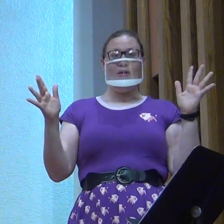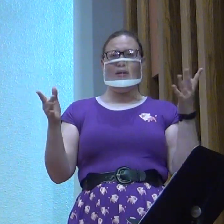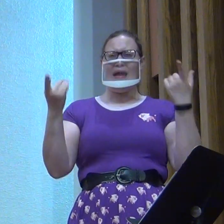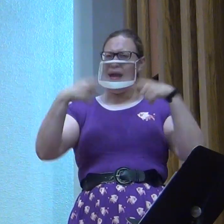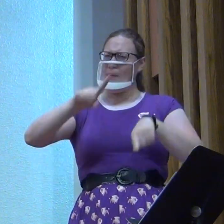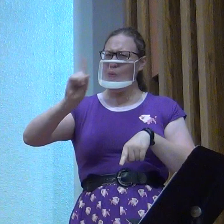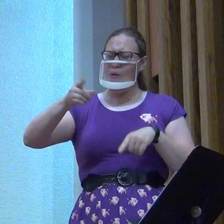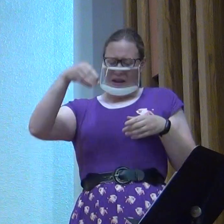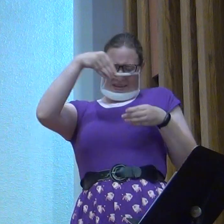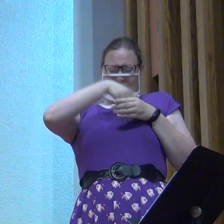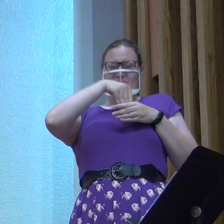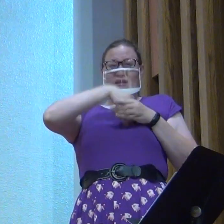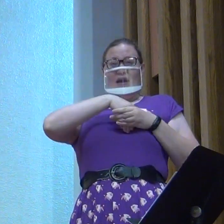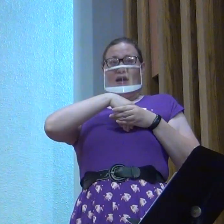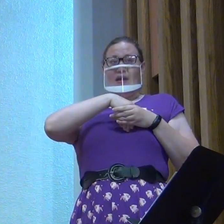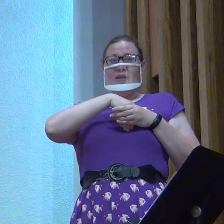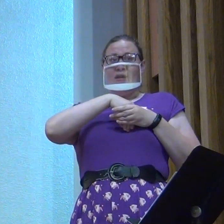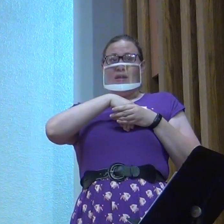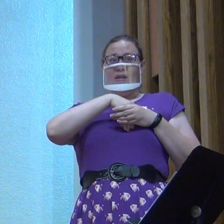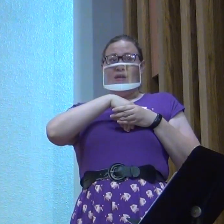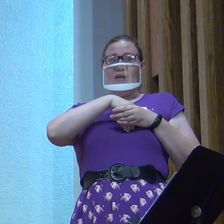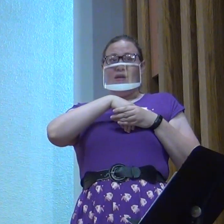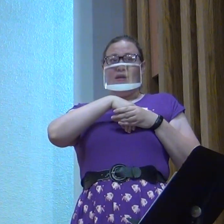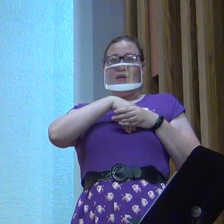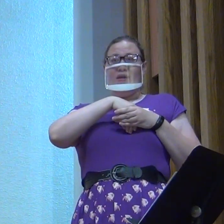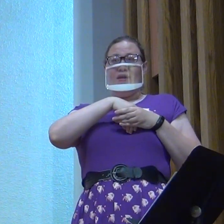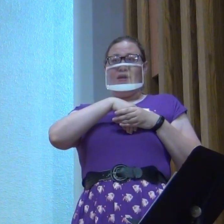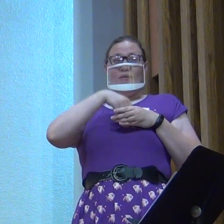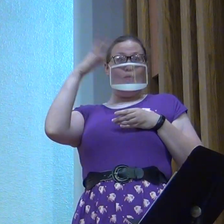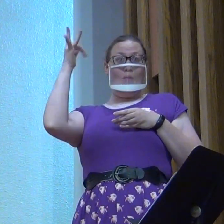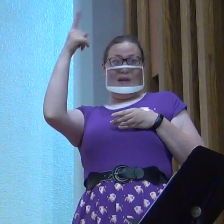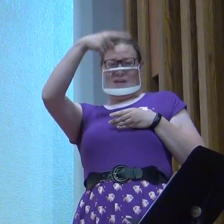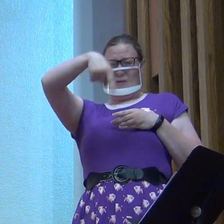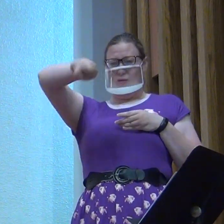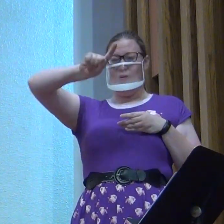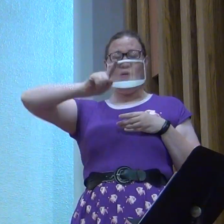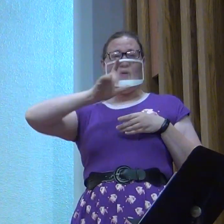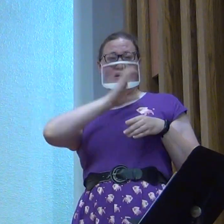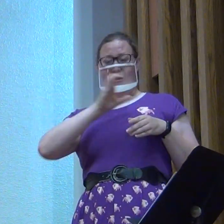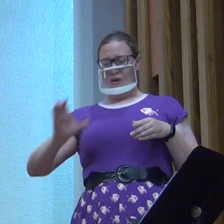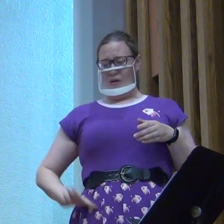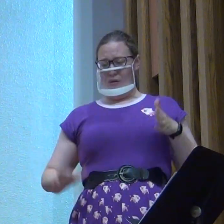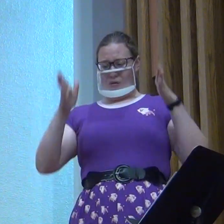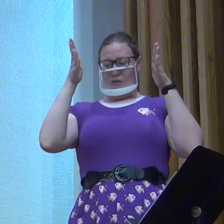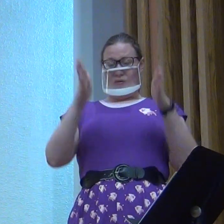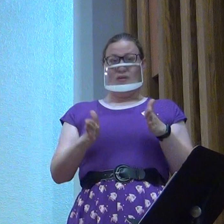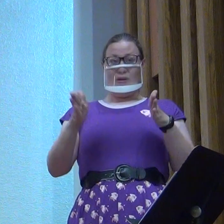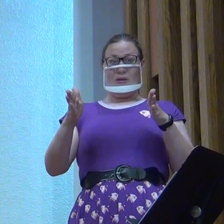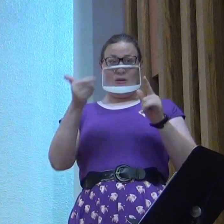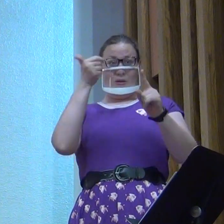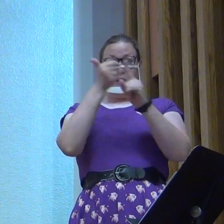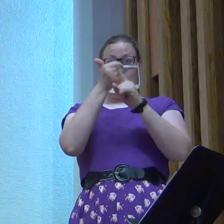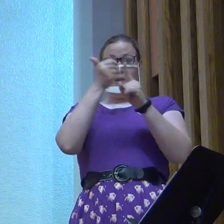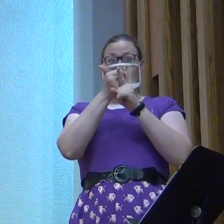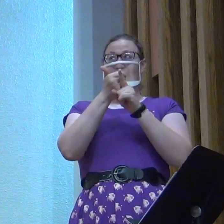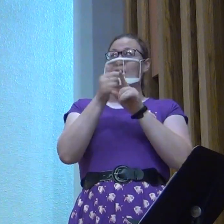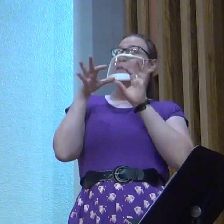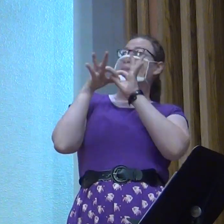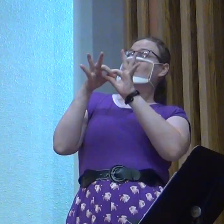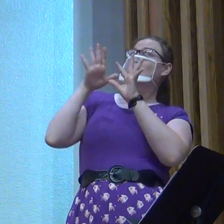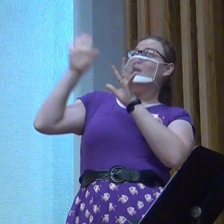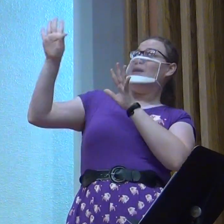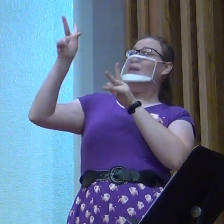you. You, as people of faith, are citizens of God's